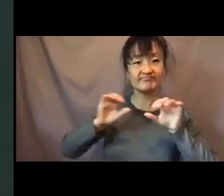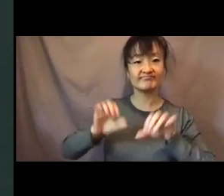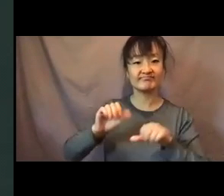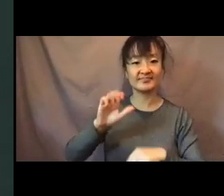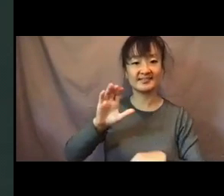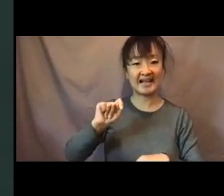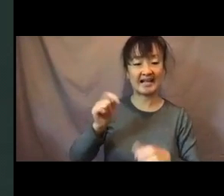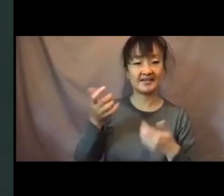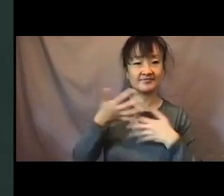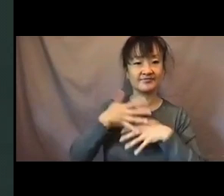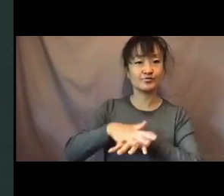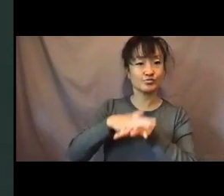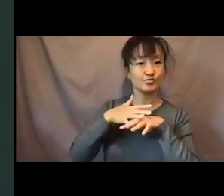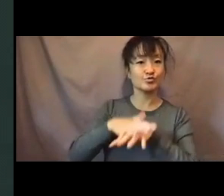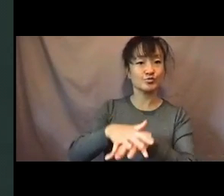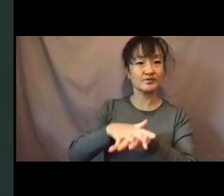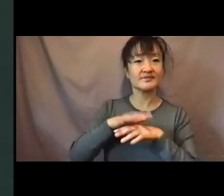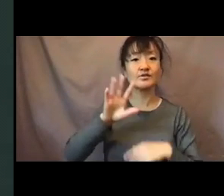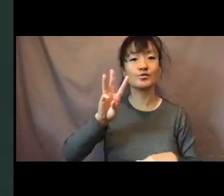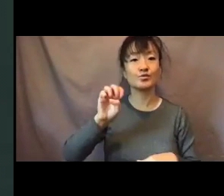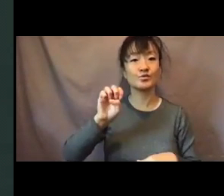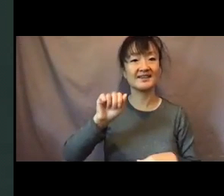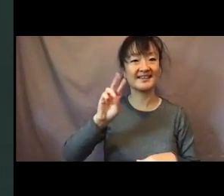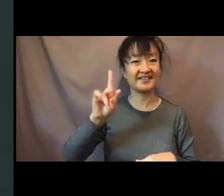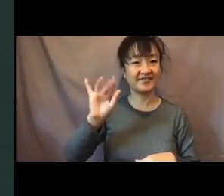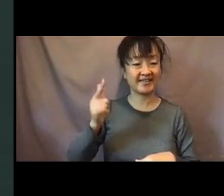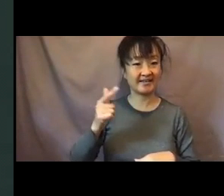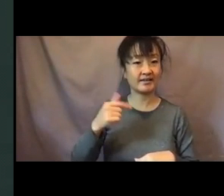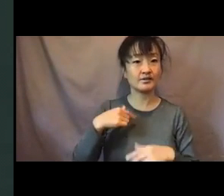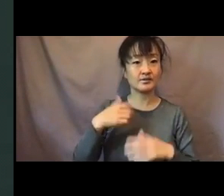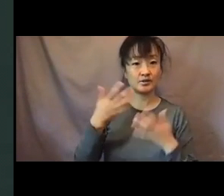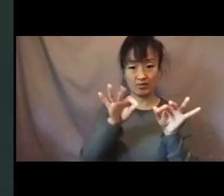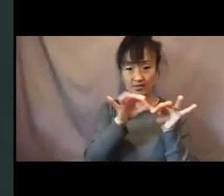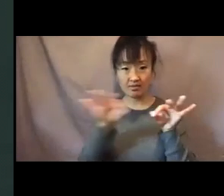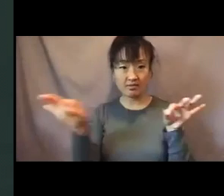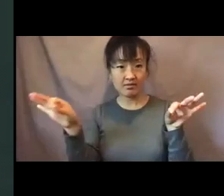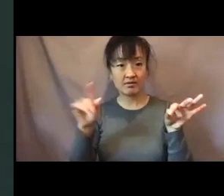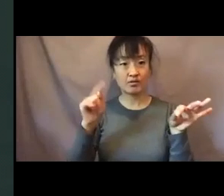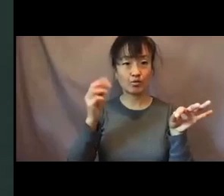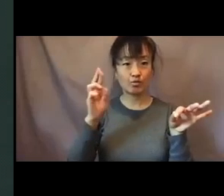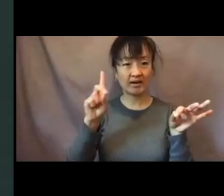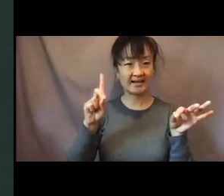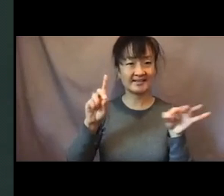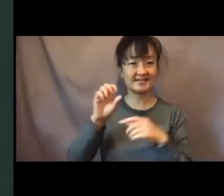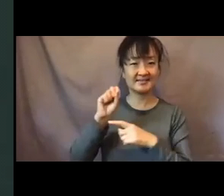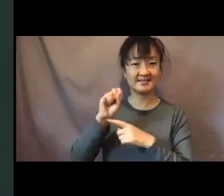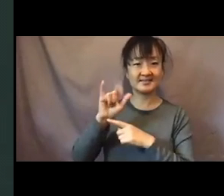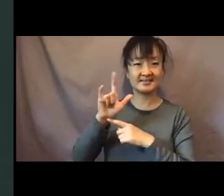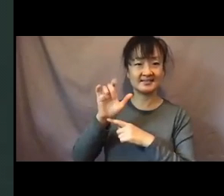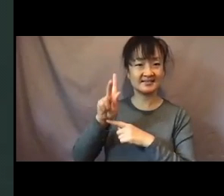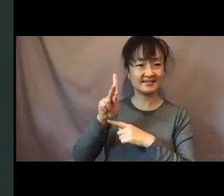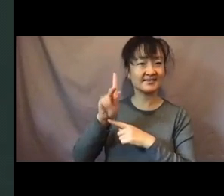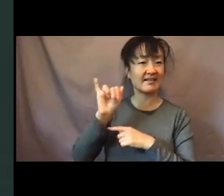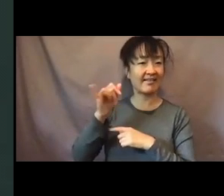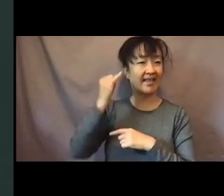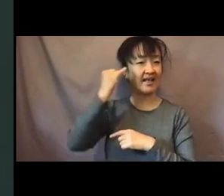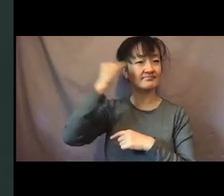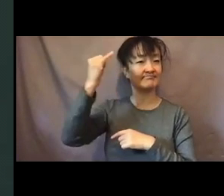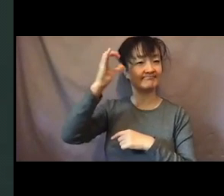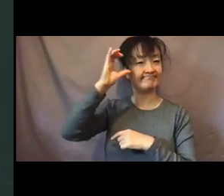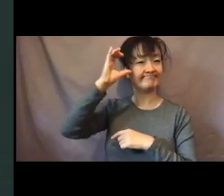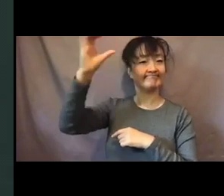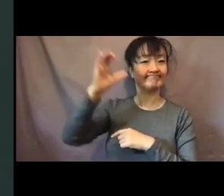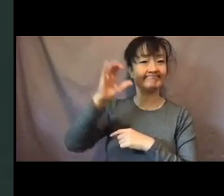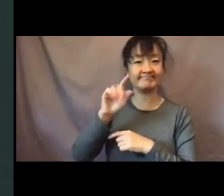is the thread, if you look at the Chinese, we use the silk radical, right? That sort of has this idea of threads, this idea